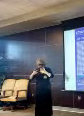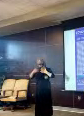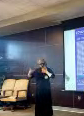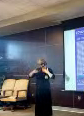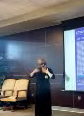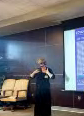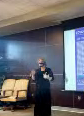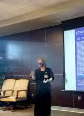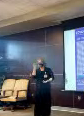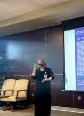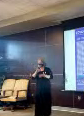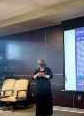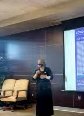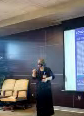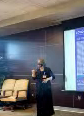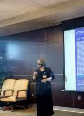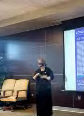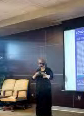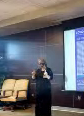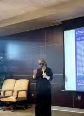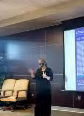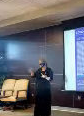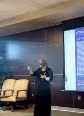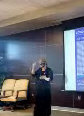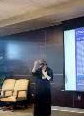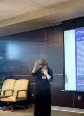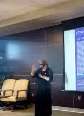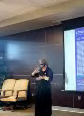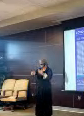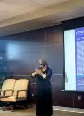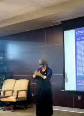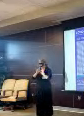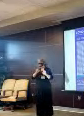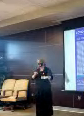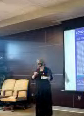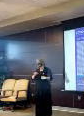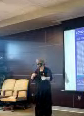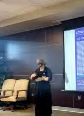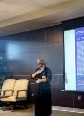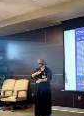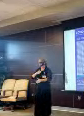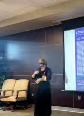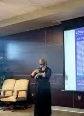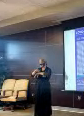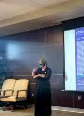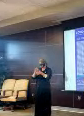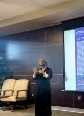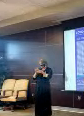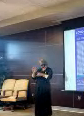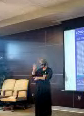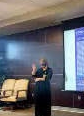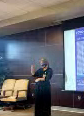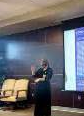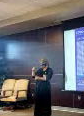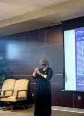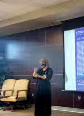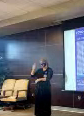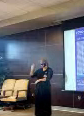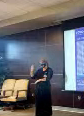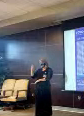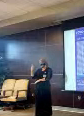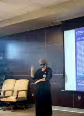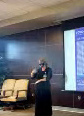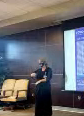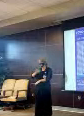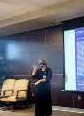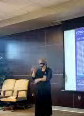understandable. If you don't know all of the answers, please send a message to Valid Health on Facebook and we will help answer those